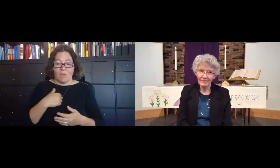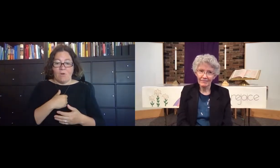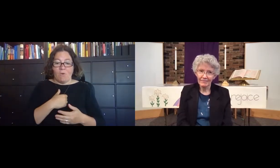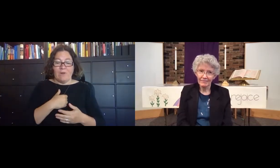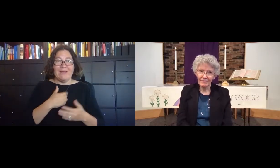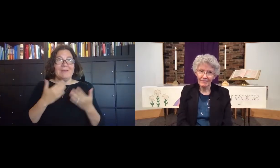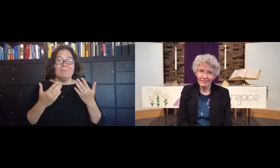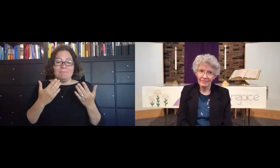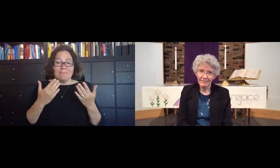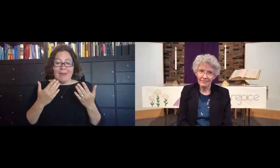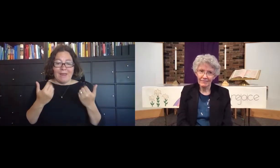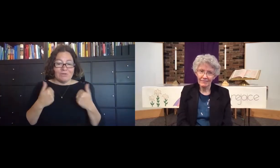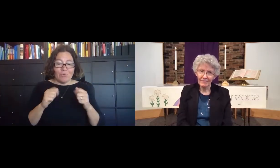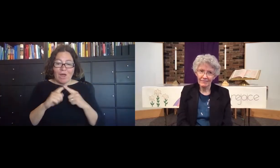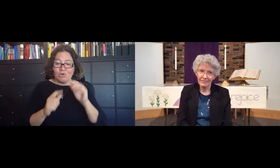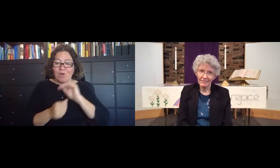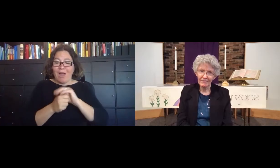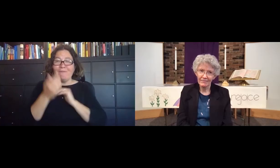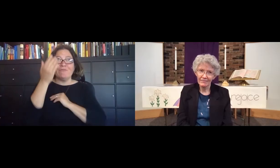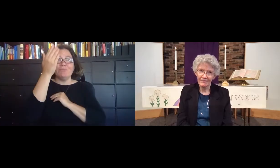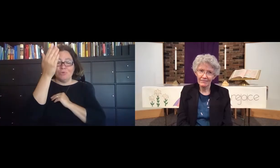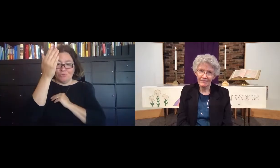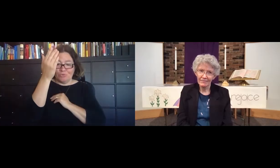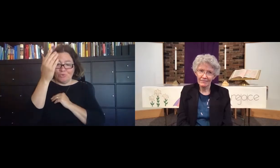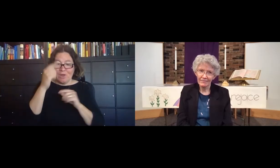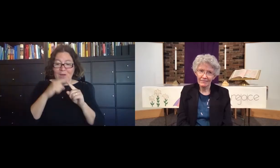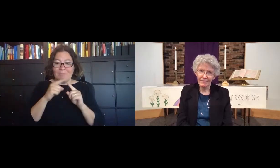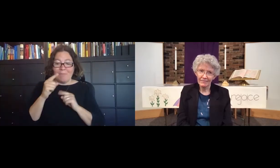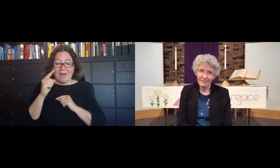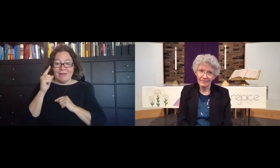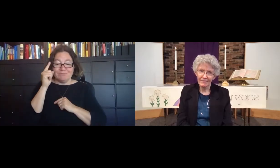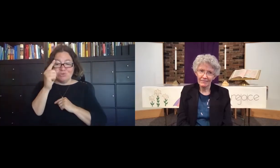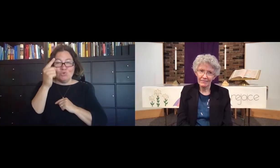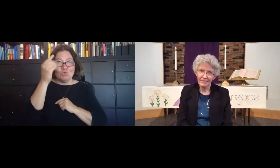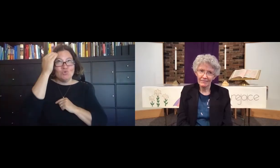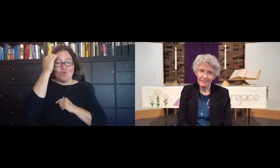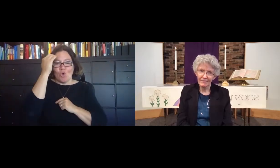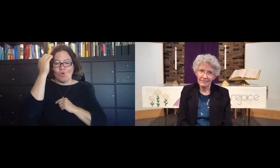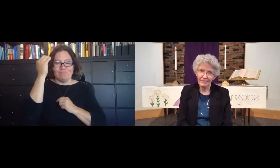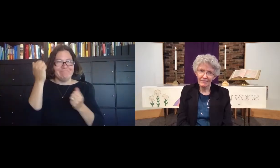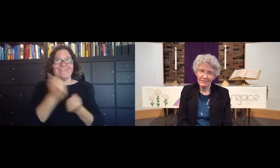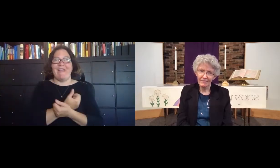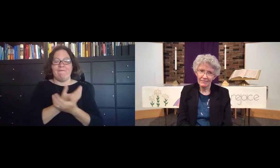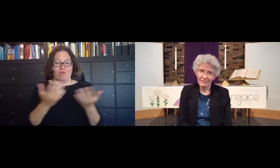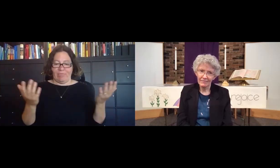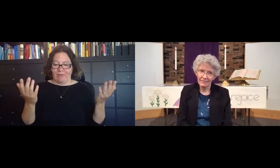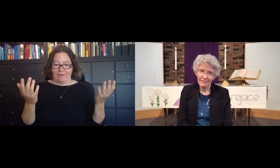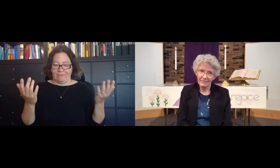We may try to hide from you, God, but you know everything